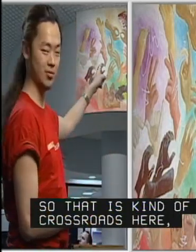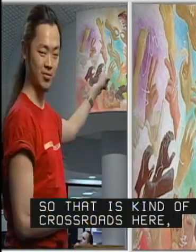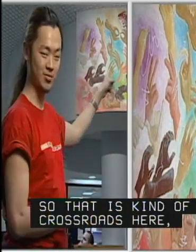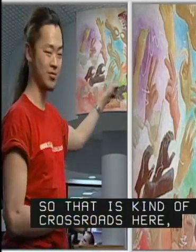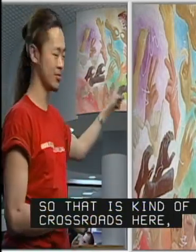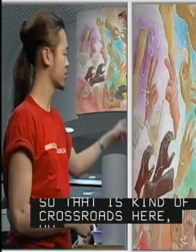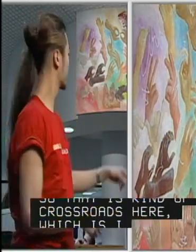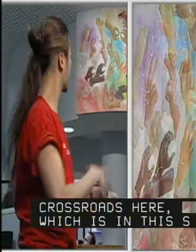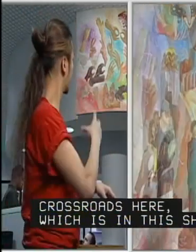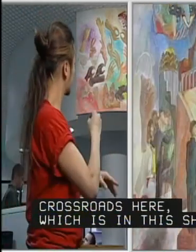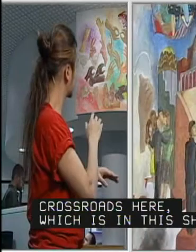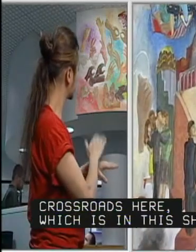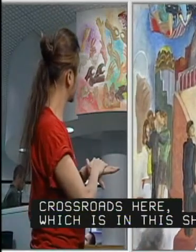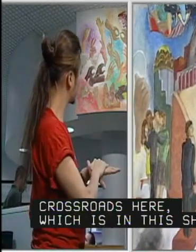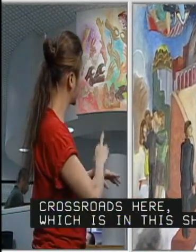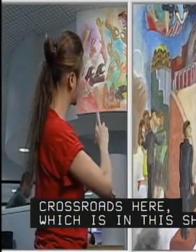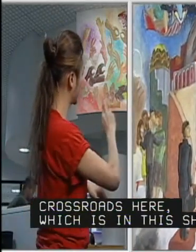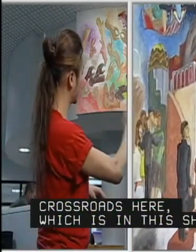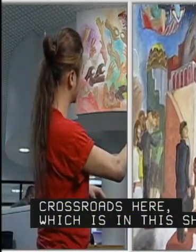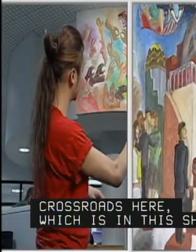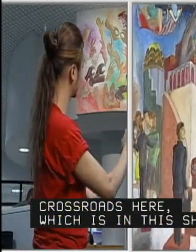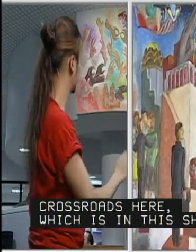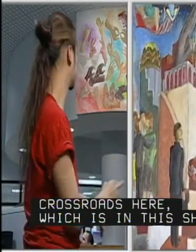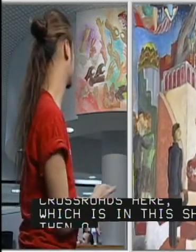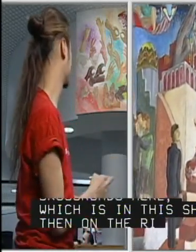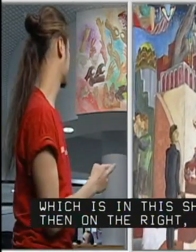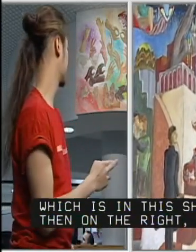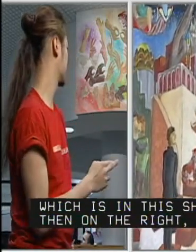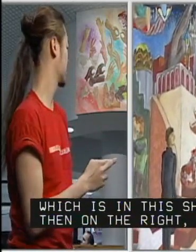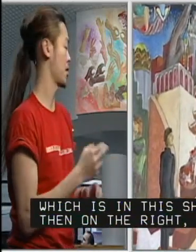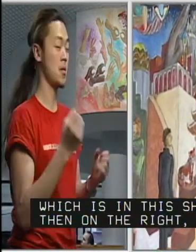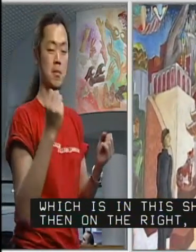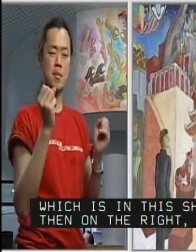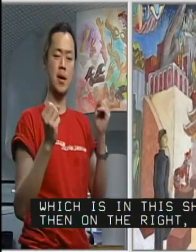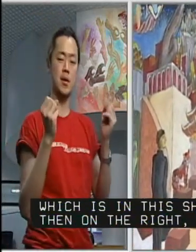crossroads here, which is in this shape. Then on the right,